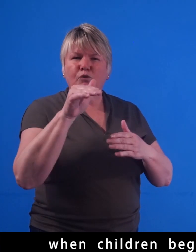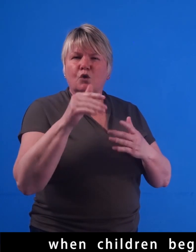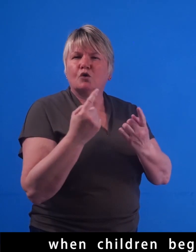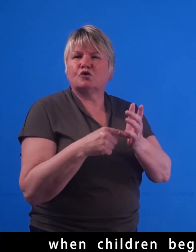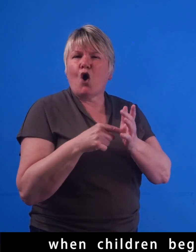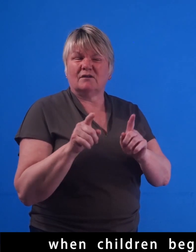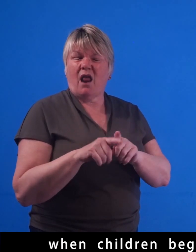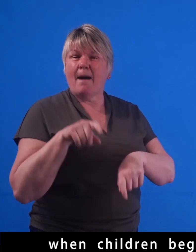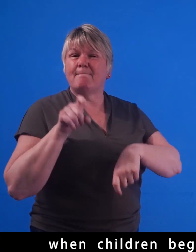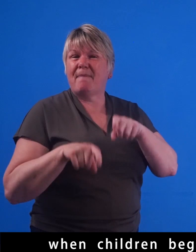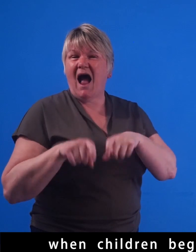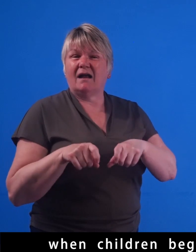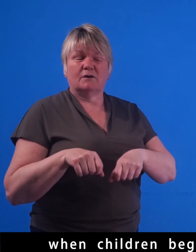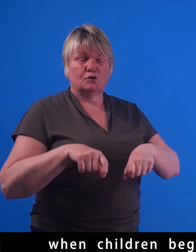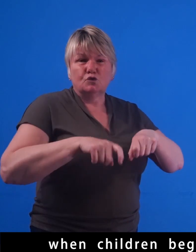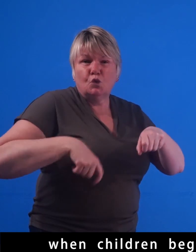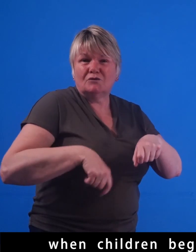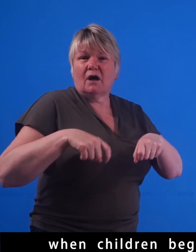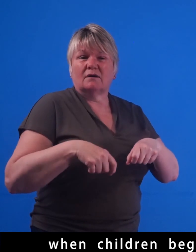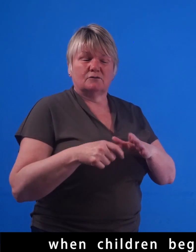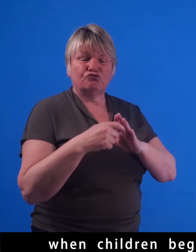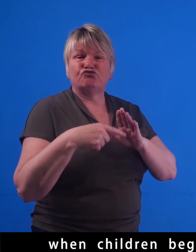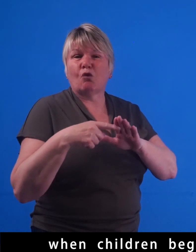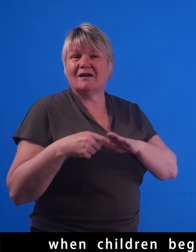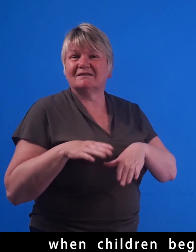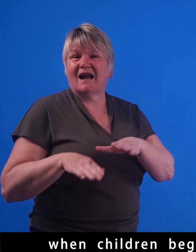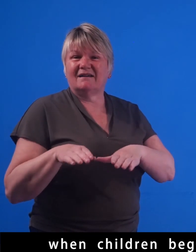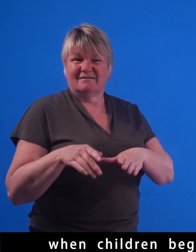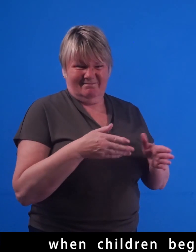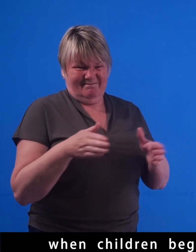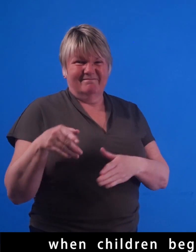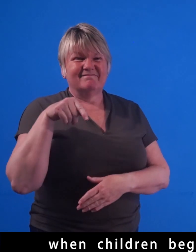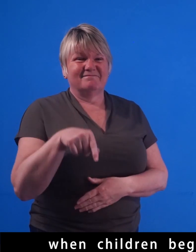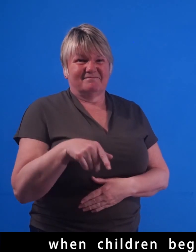larger outdoor toys, such as bikes, scooters, and roller skates.